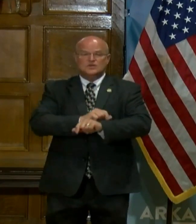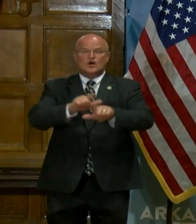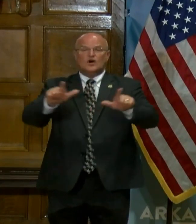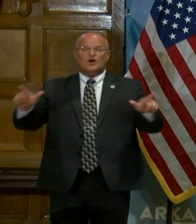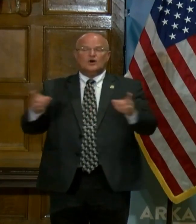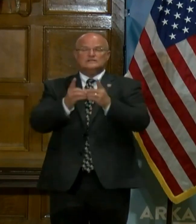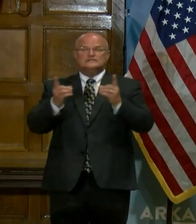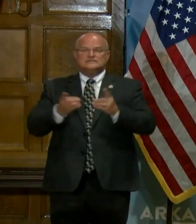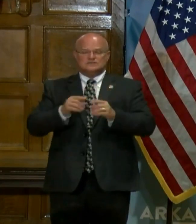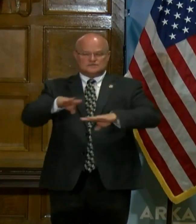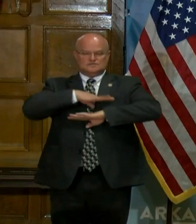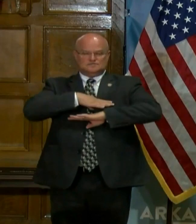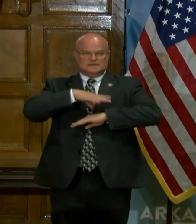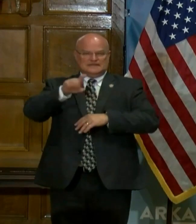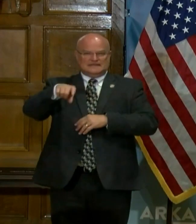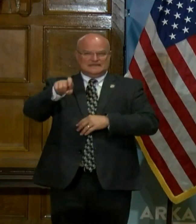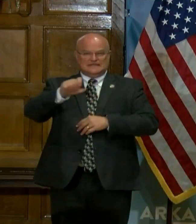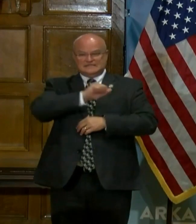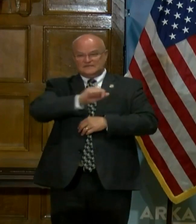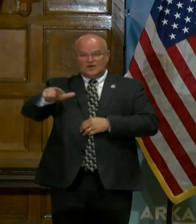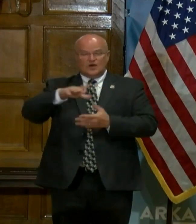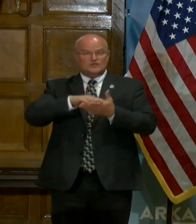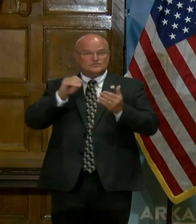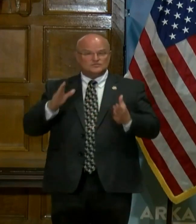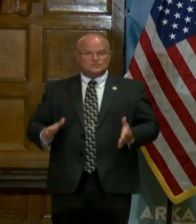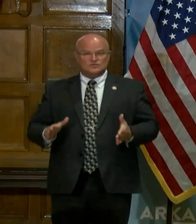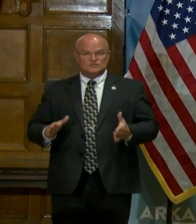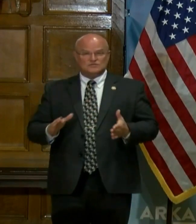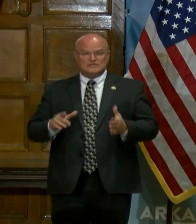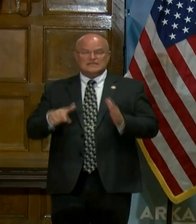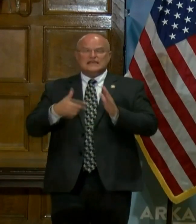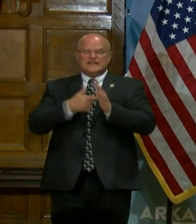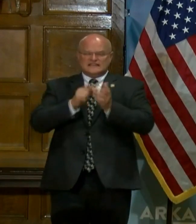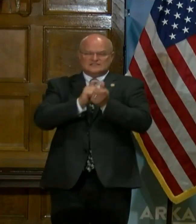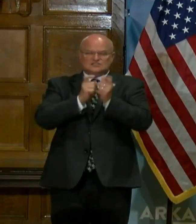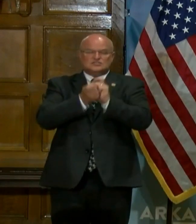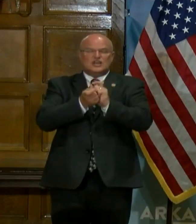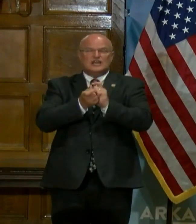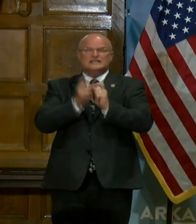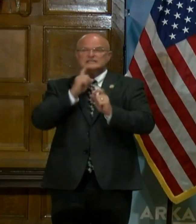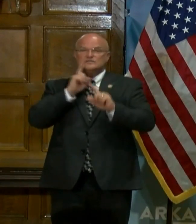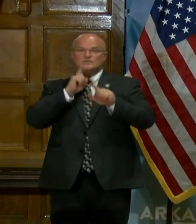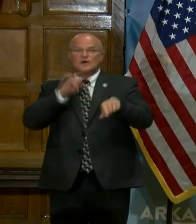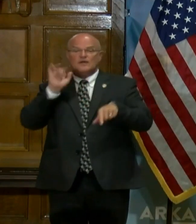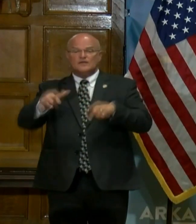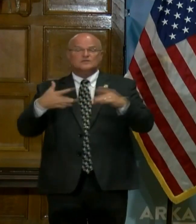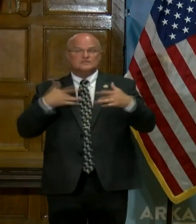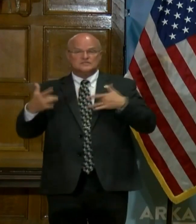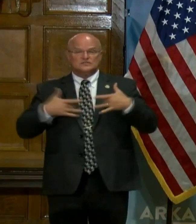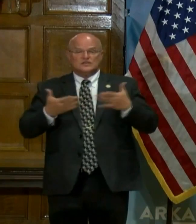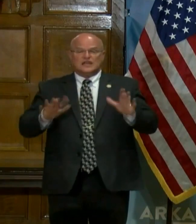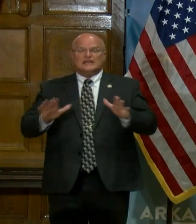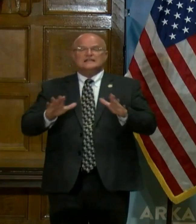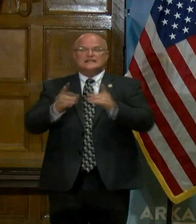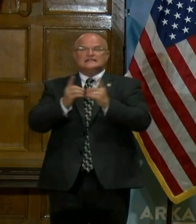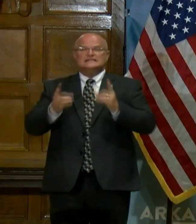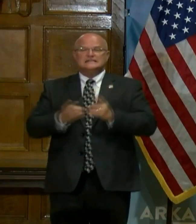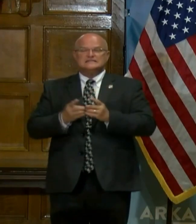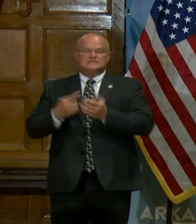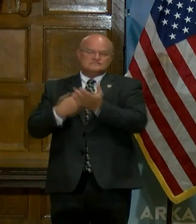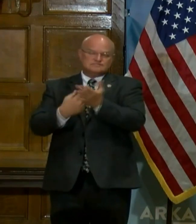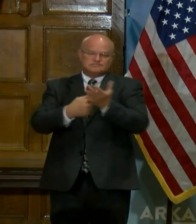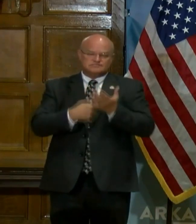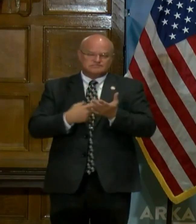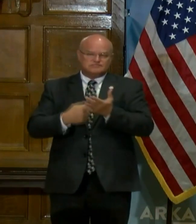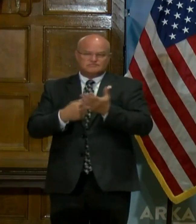of all students. This modification of the start date is responsive to those concerns and will allow districts more time for collaborative